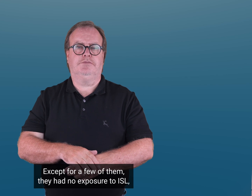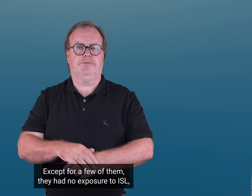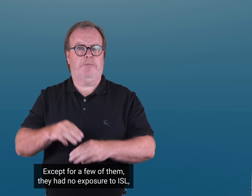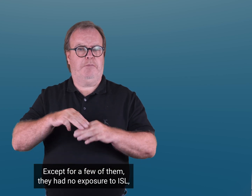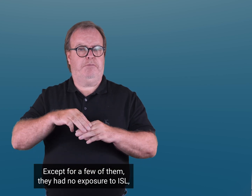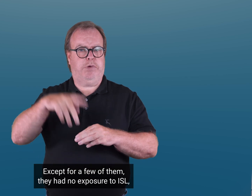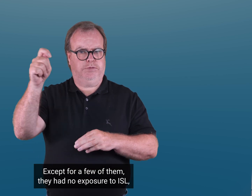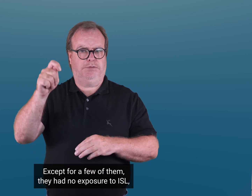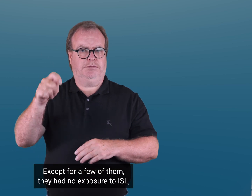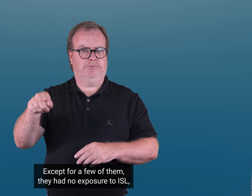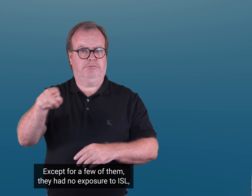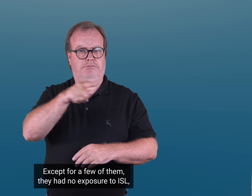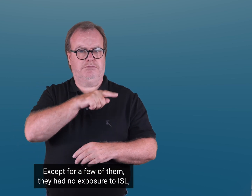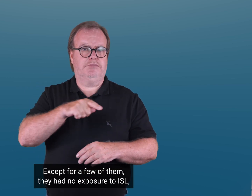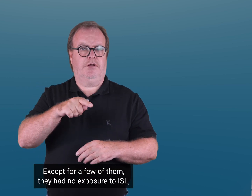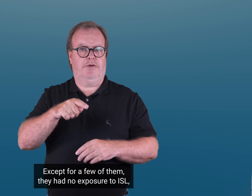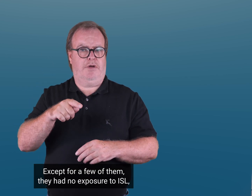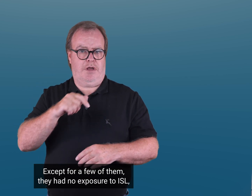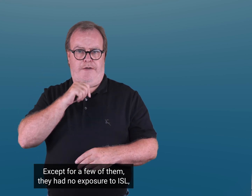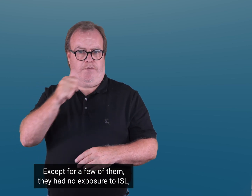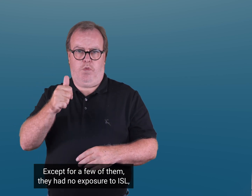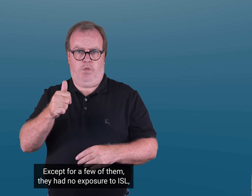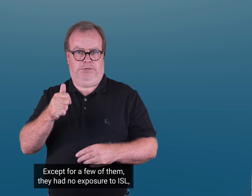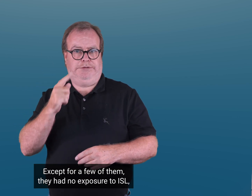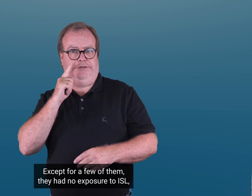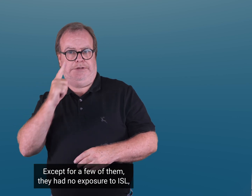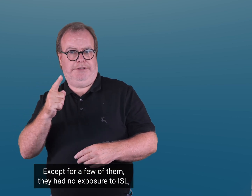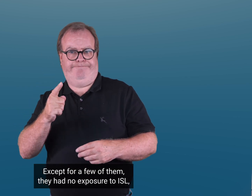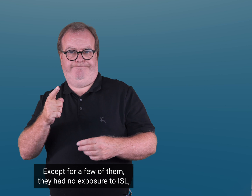Except for a few of them, they had no exposure to ISL.